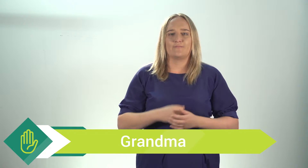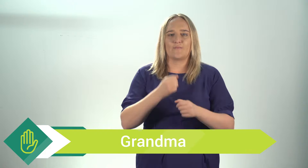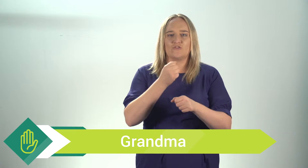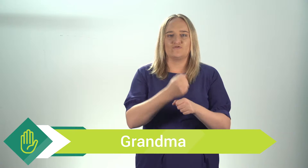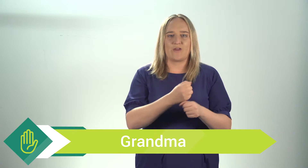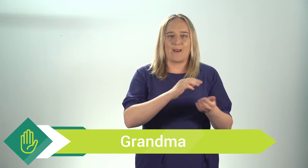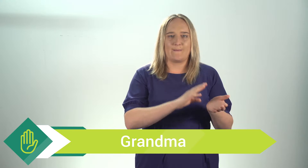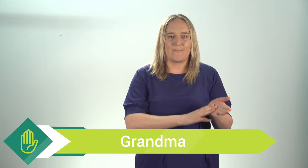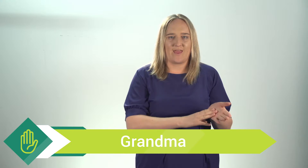Grandma.